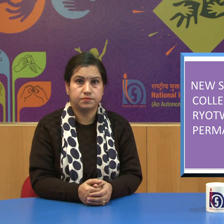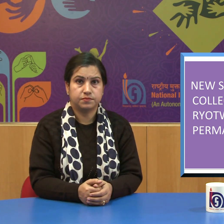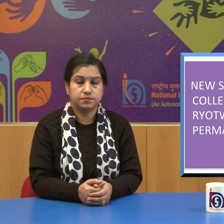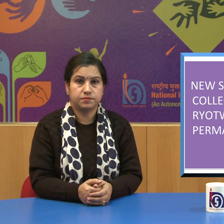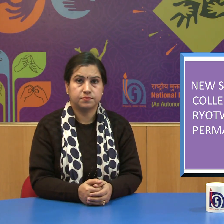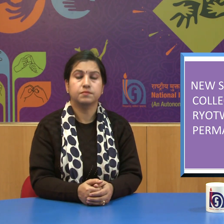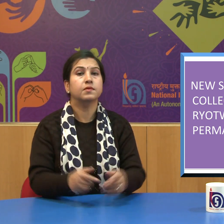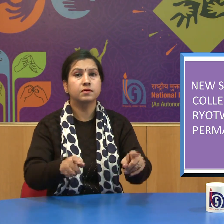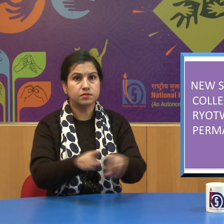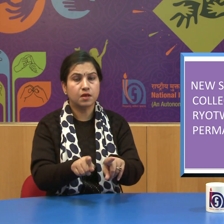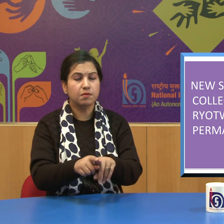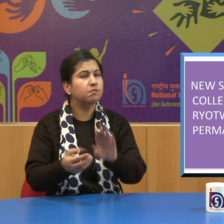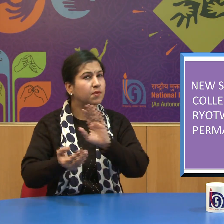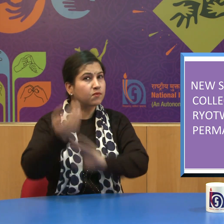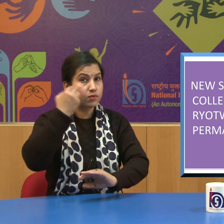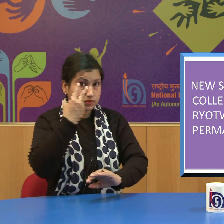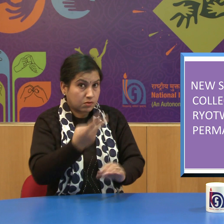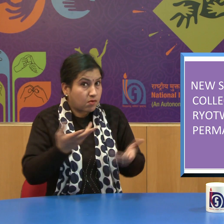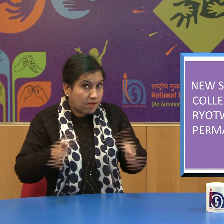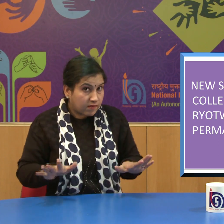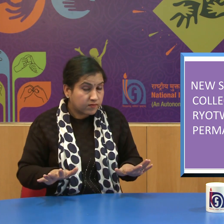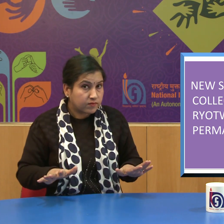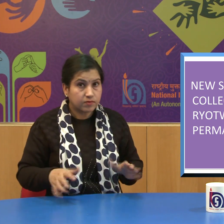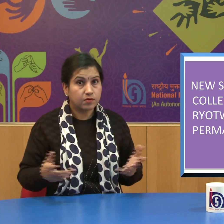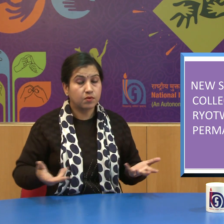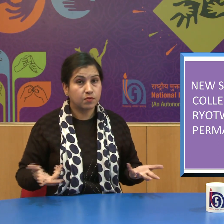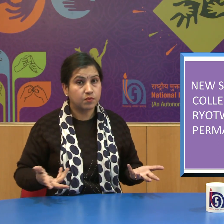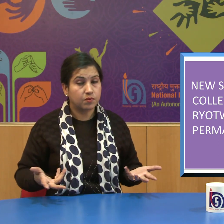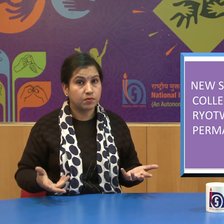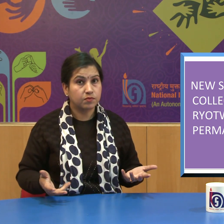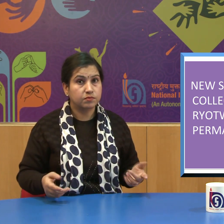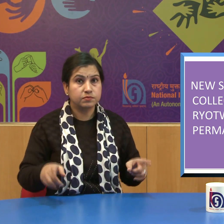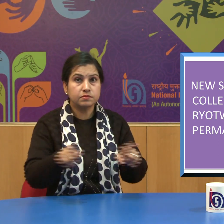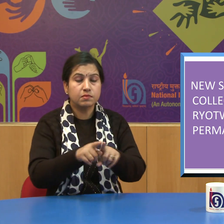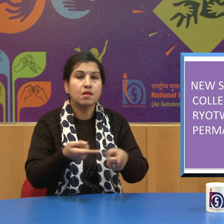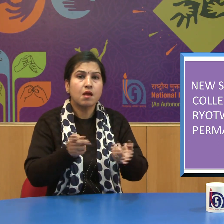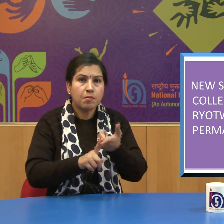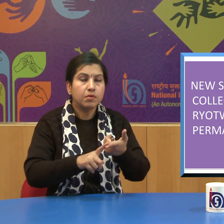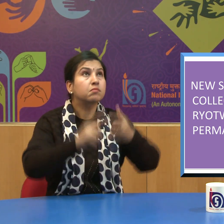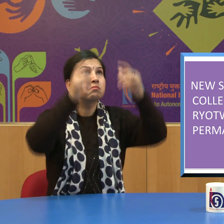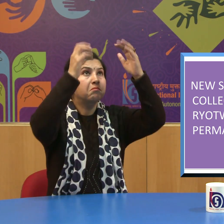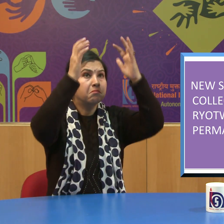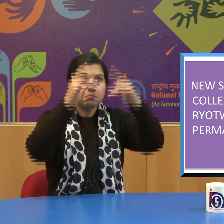And we have already seen that even in the case of crop failure, when there is